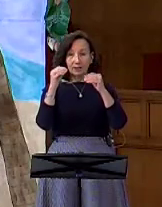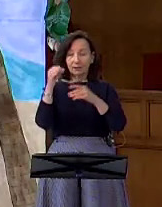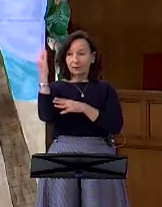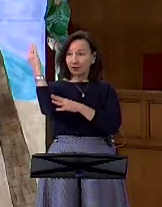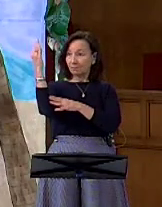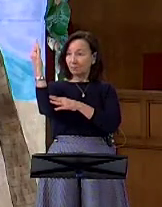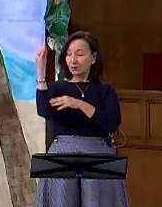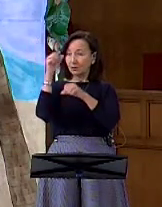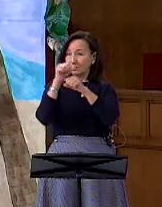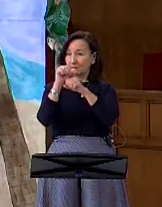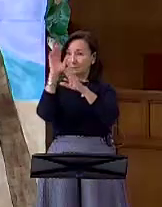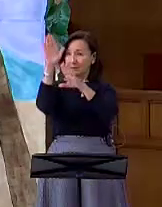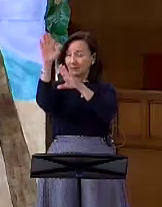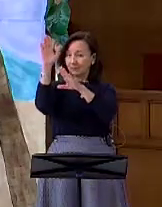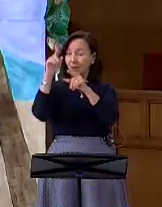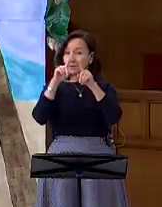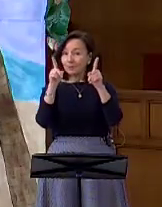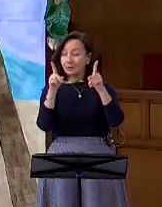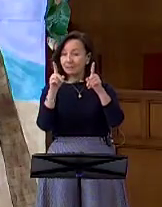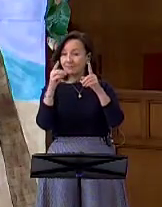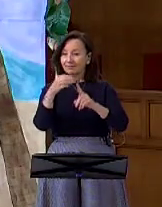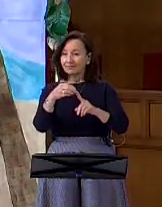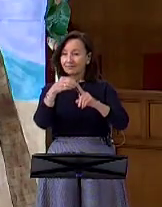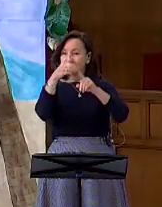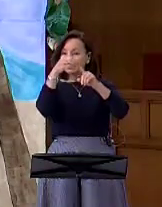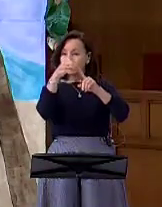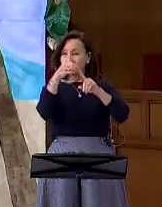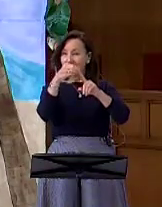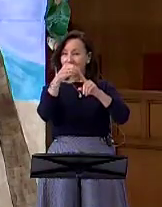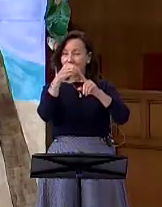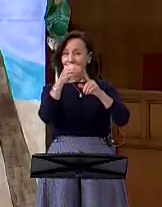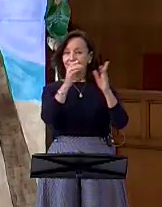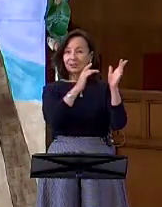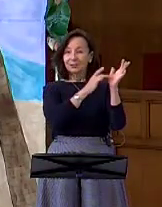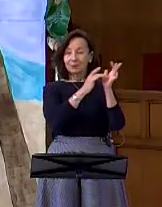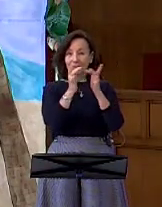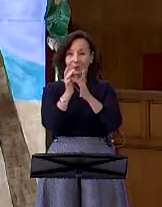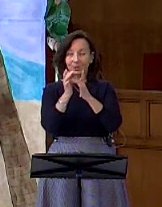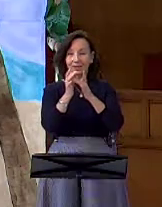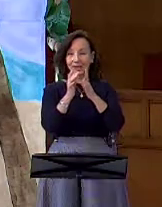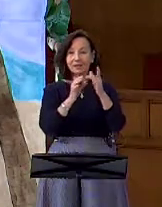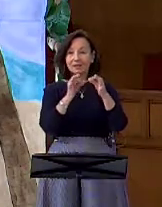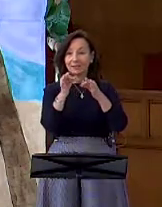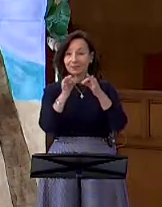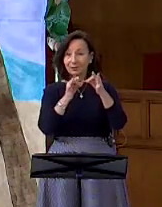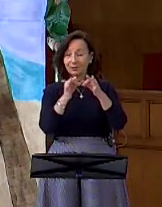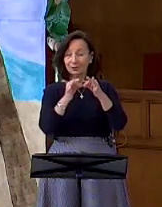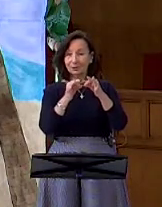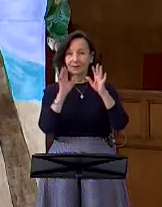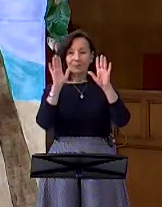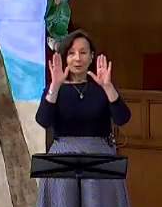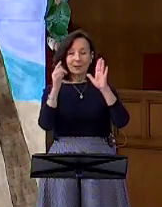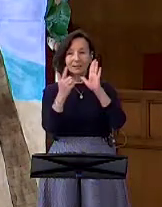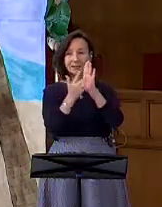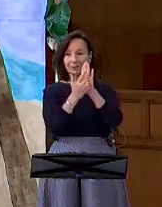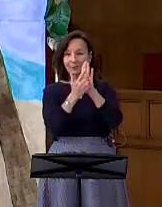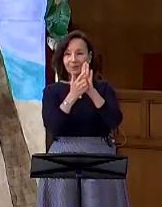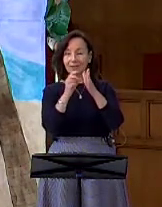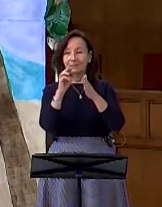Mount, but especially to Jesus' definition of the greatest laws in